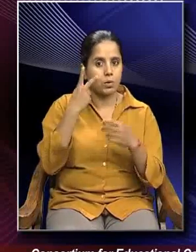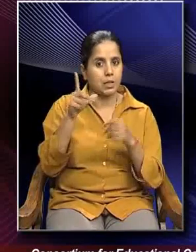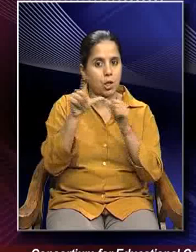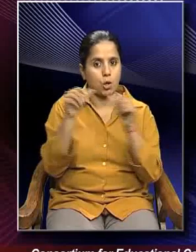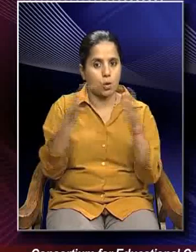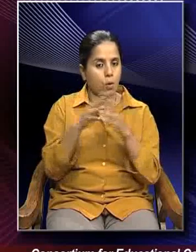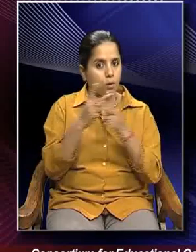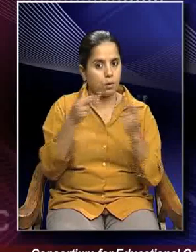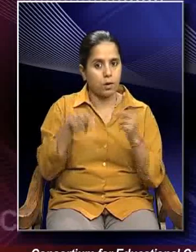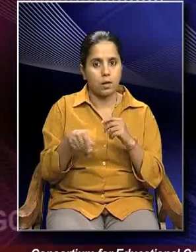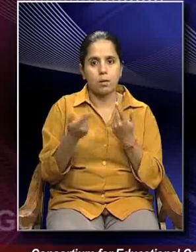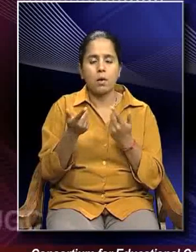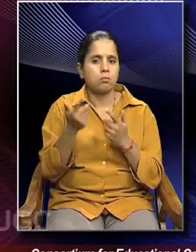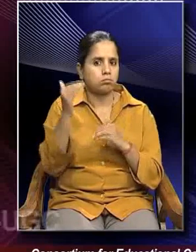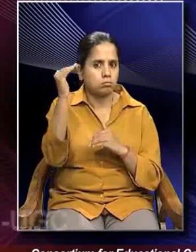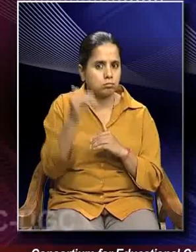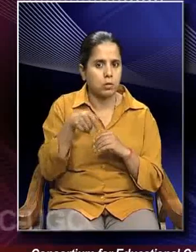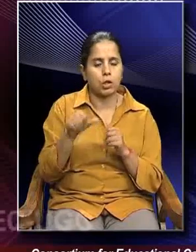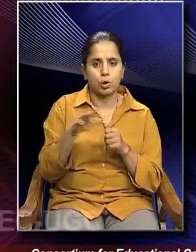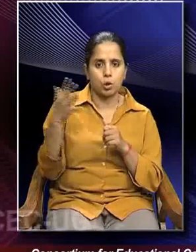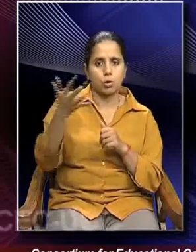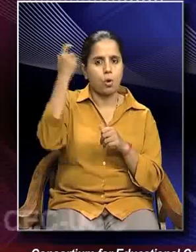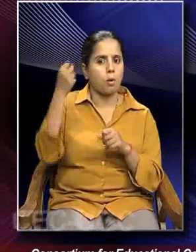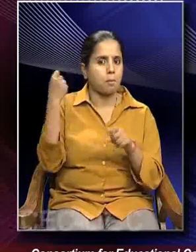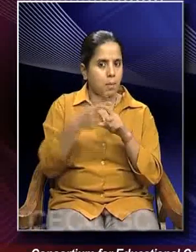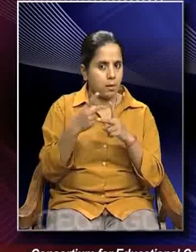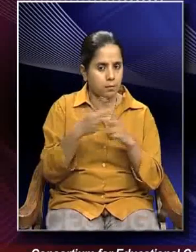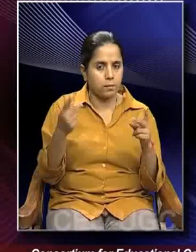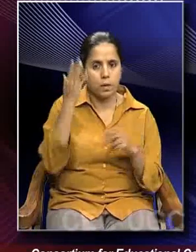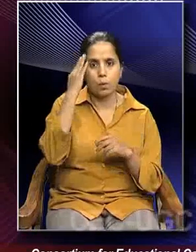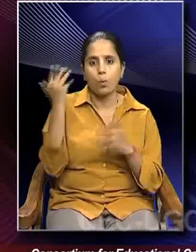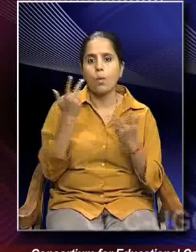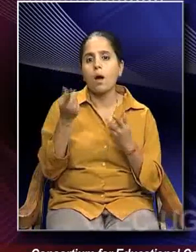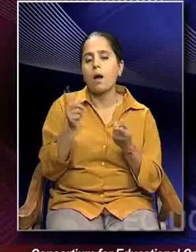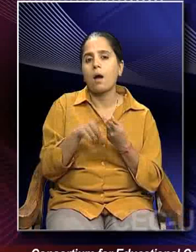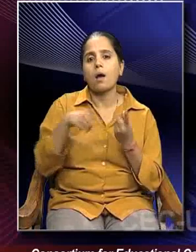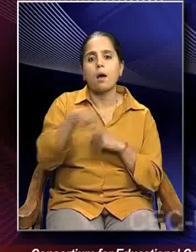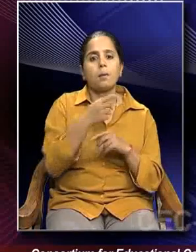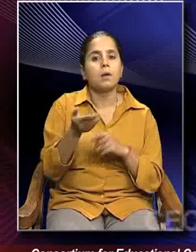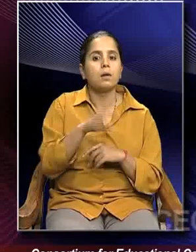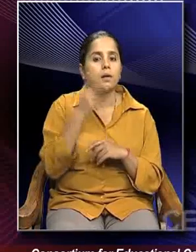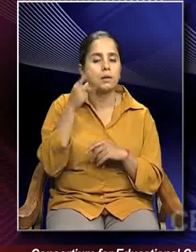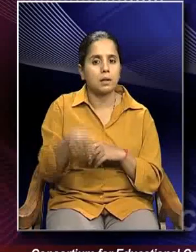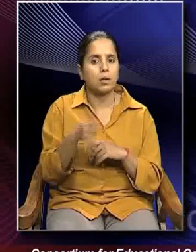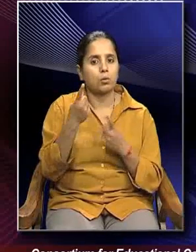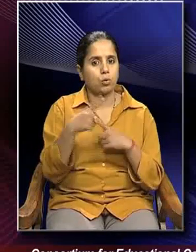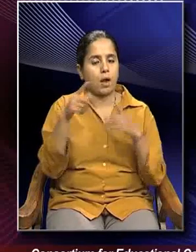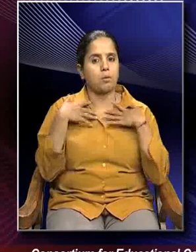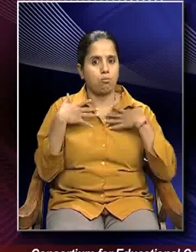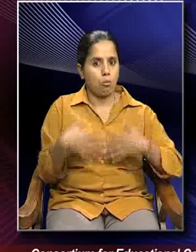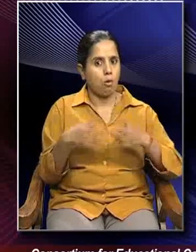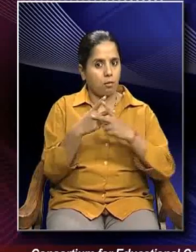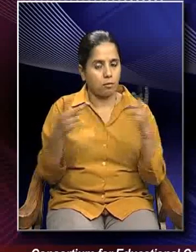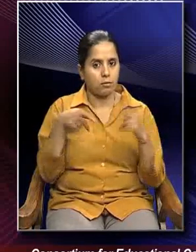it becomes more authority based, because this comes from a legitimate body, and